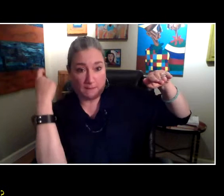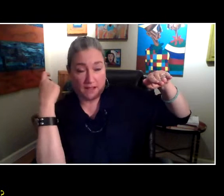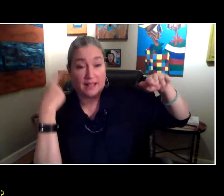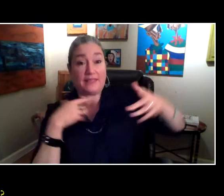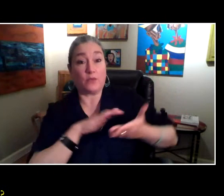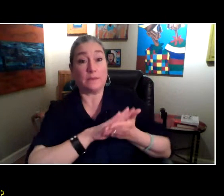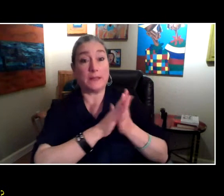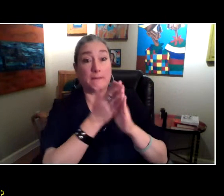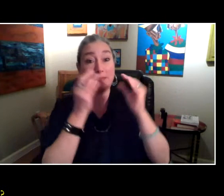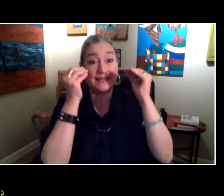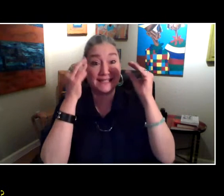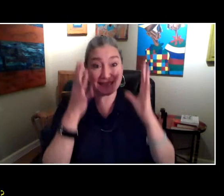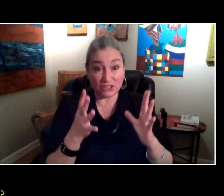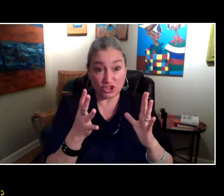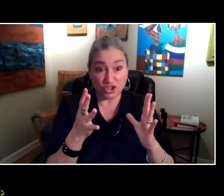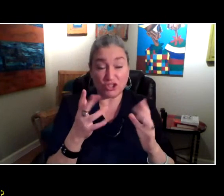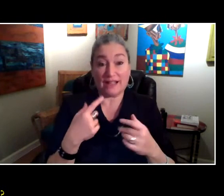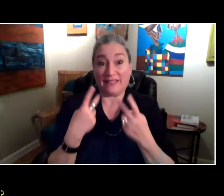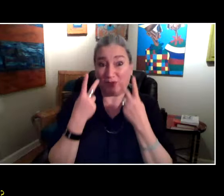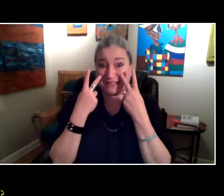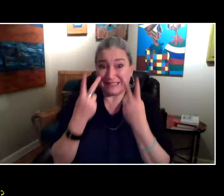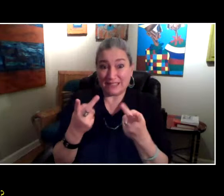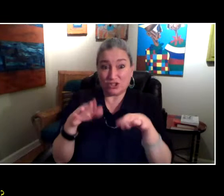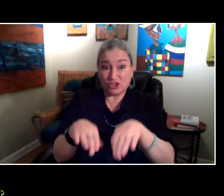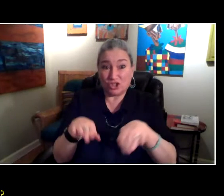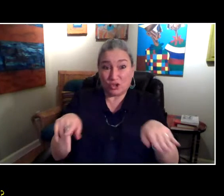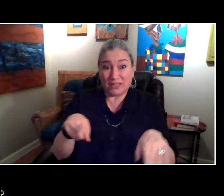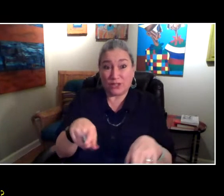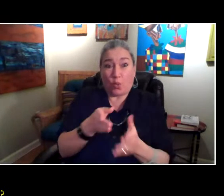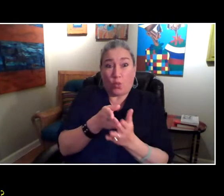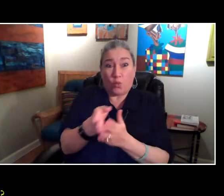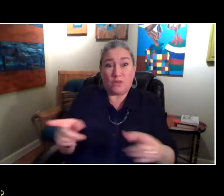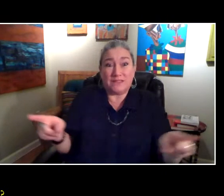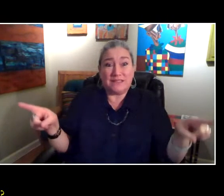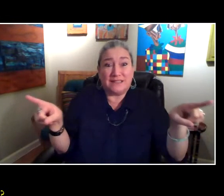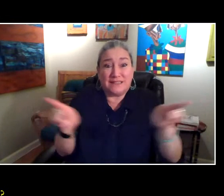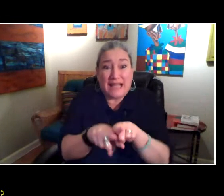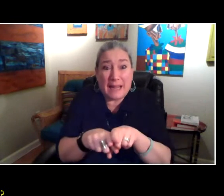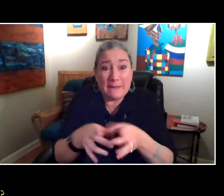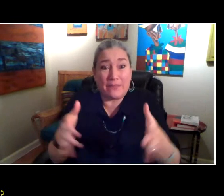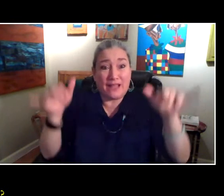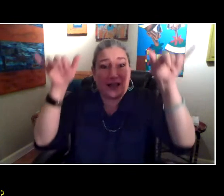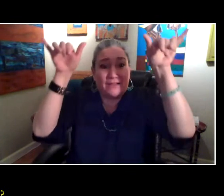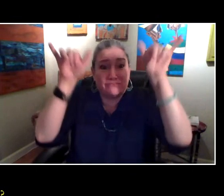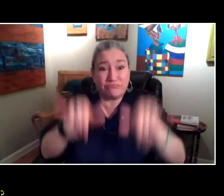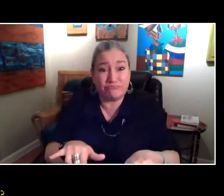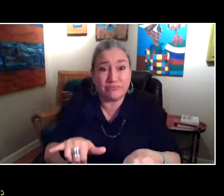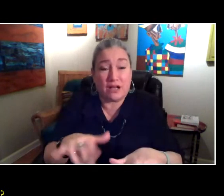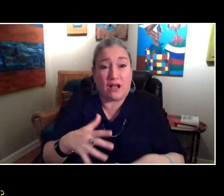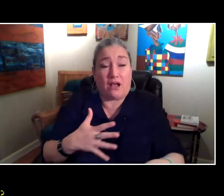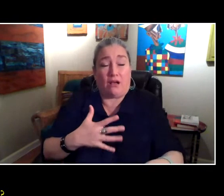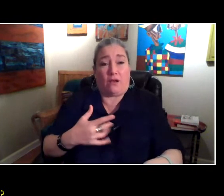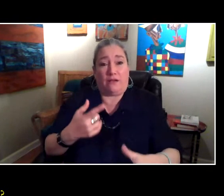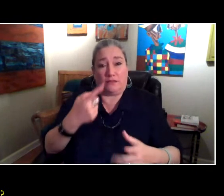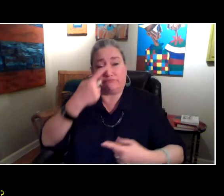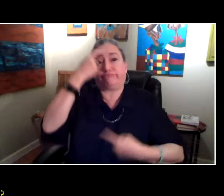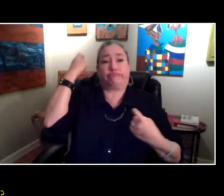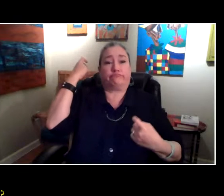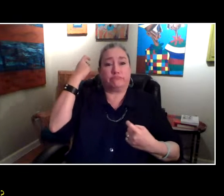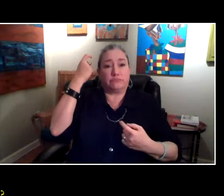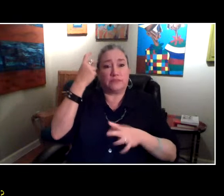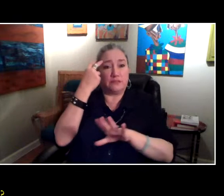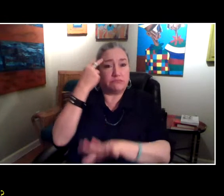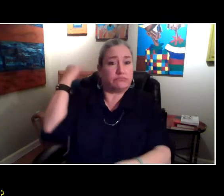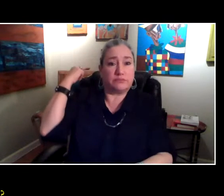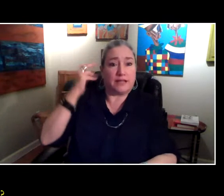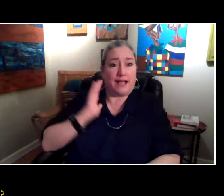Yes, with re-trauma, we've already experienced ourselves directly trauma growing up. And then we are teachers and professionals, and